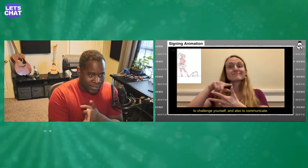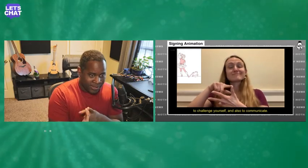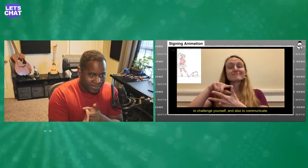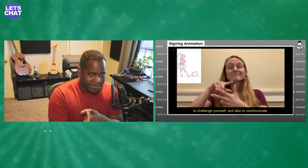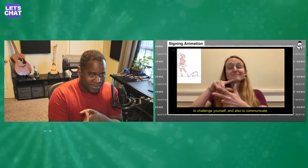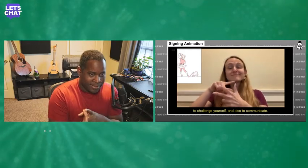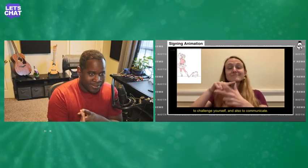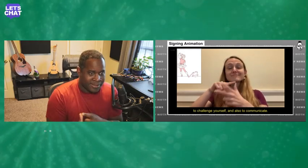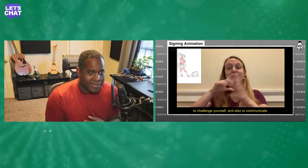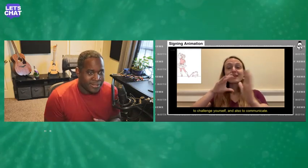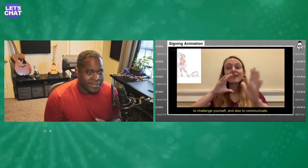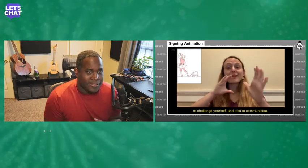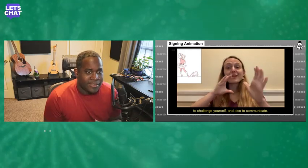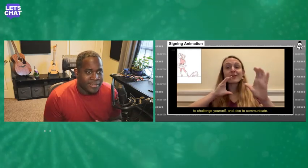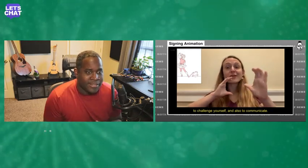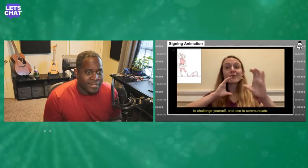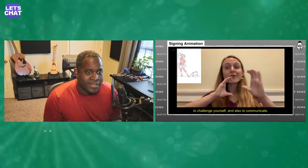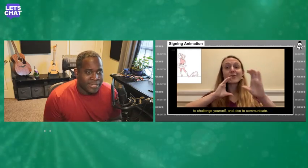Third,